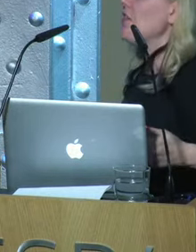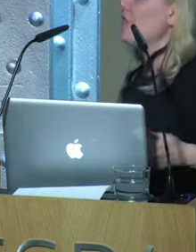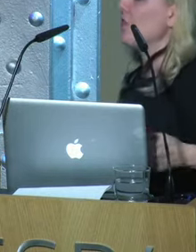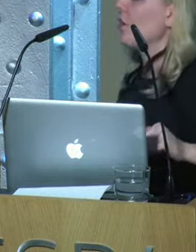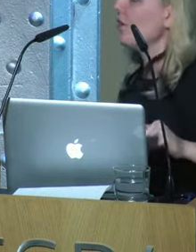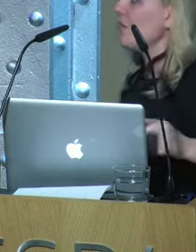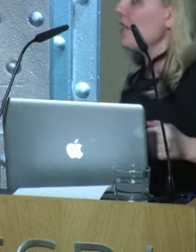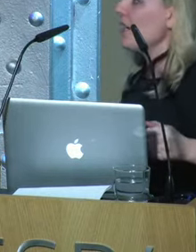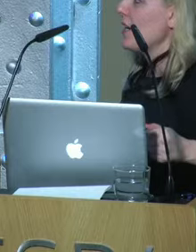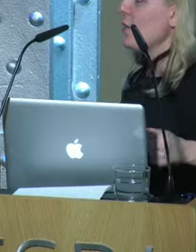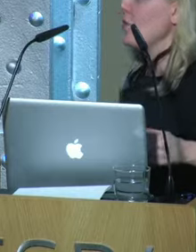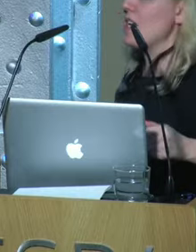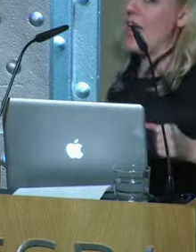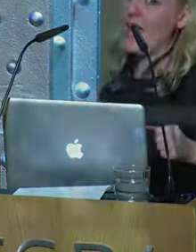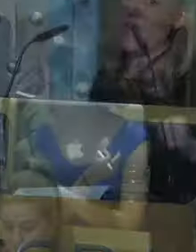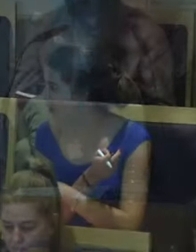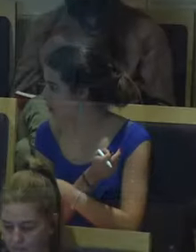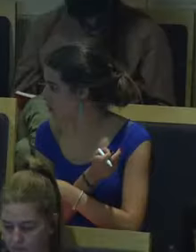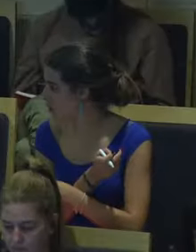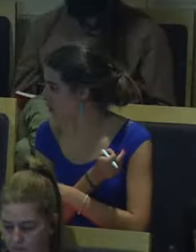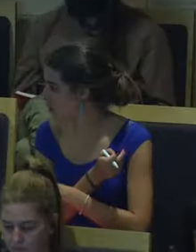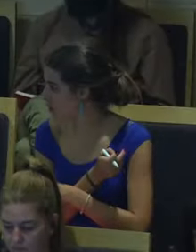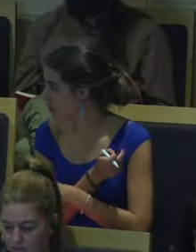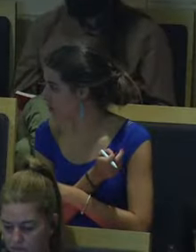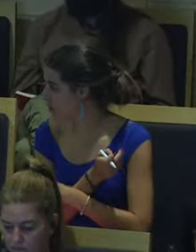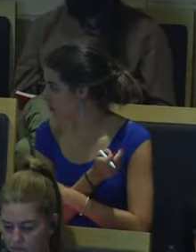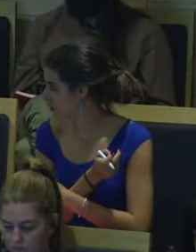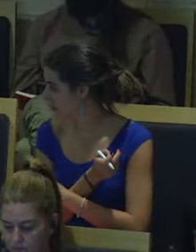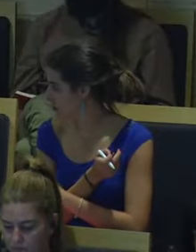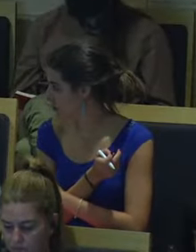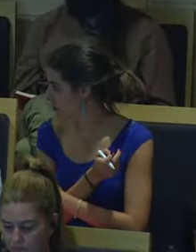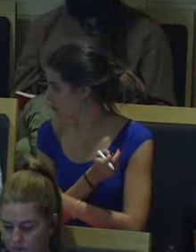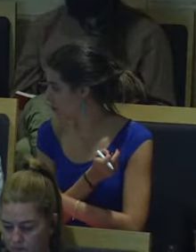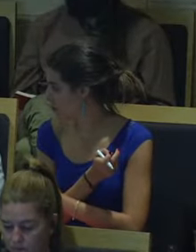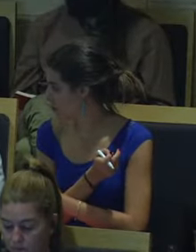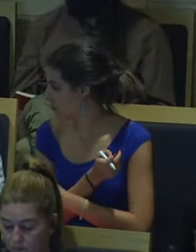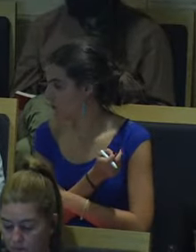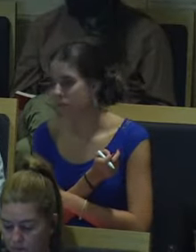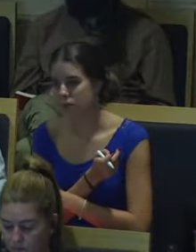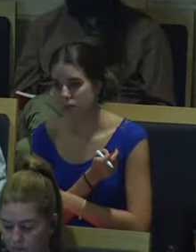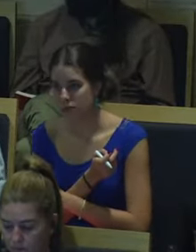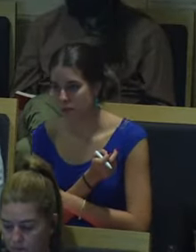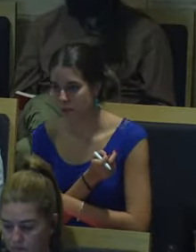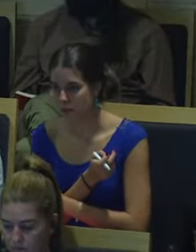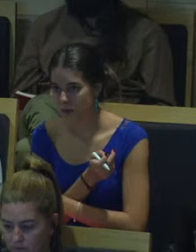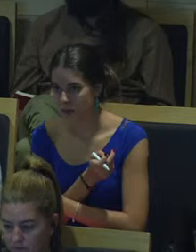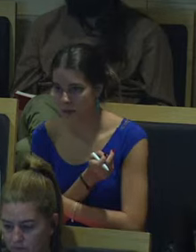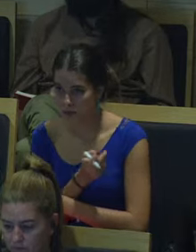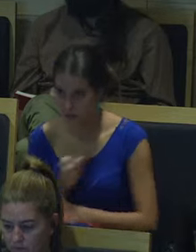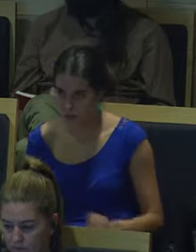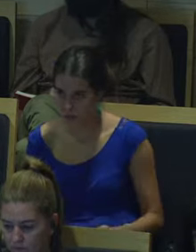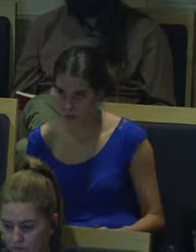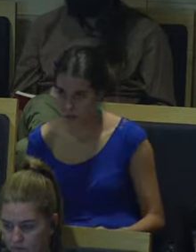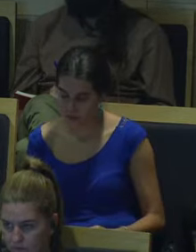in narratology, we had a much earlier and stronger notion of